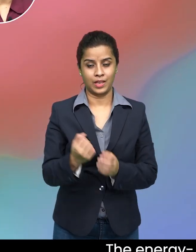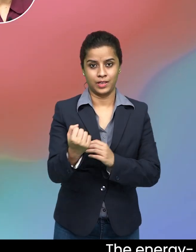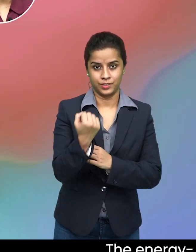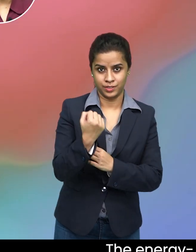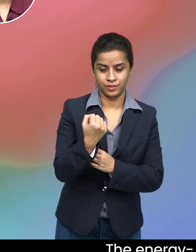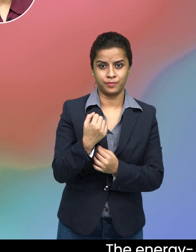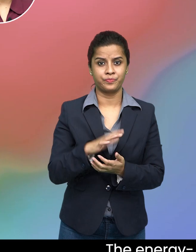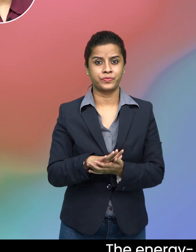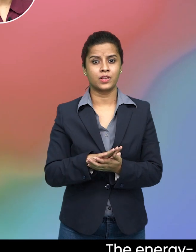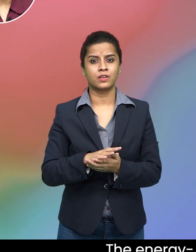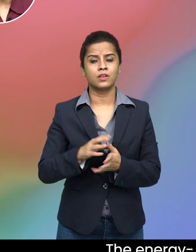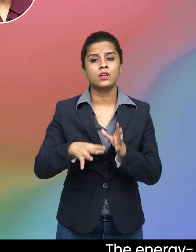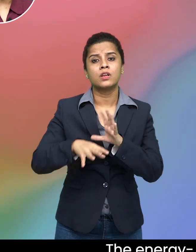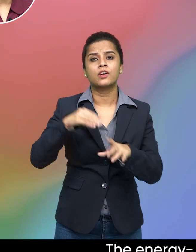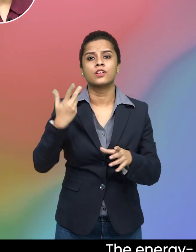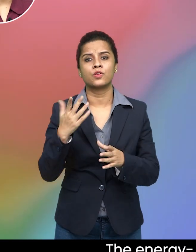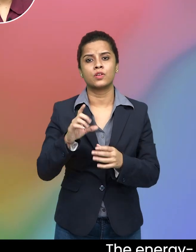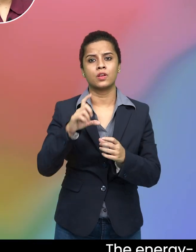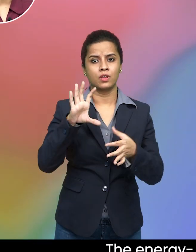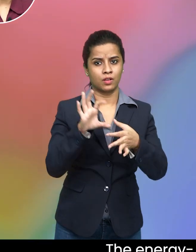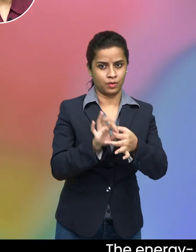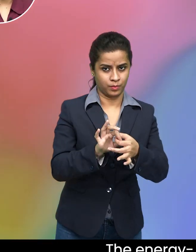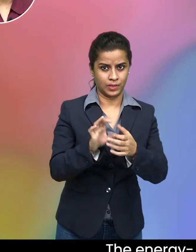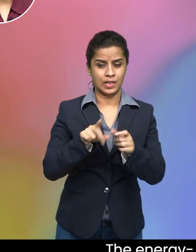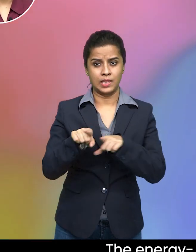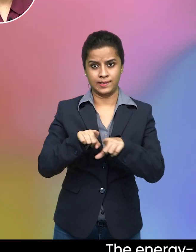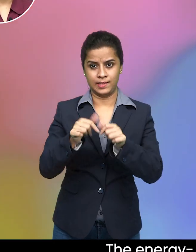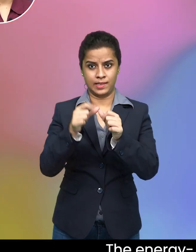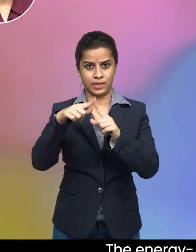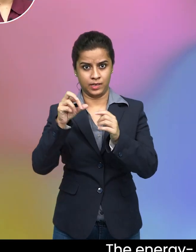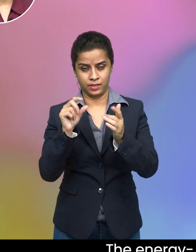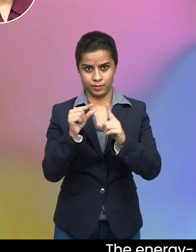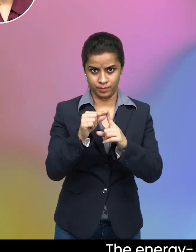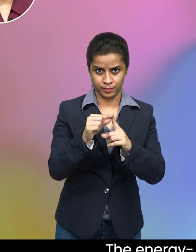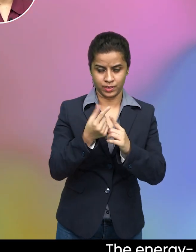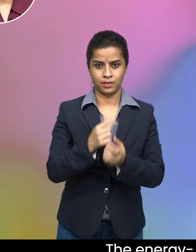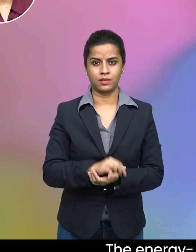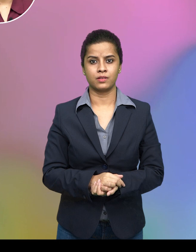The energy-rich compounds like ATP,